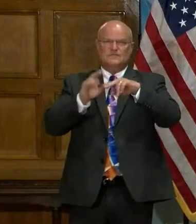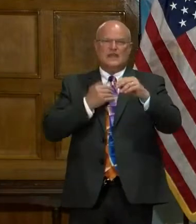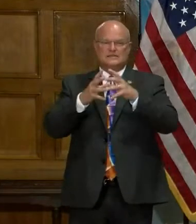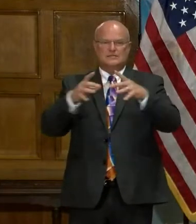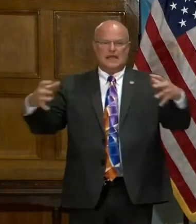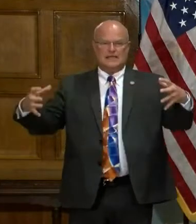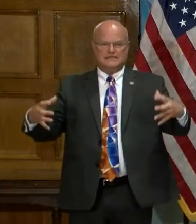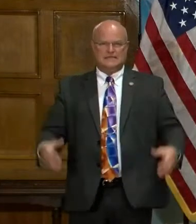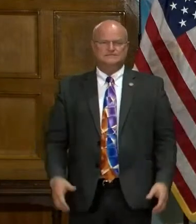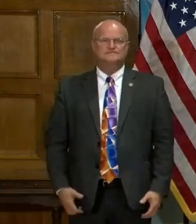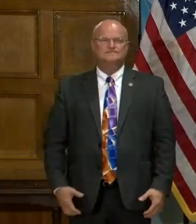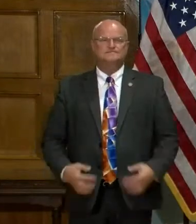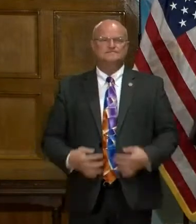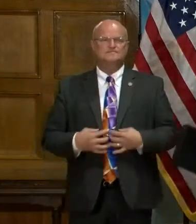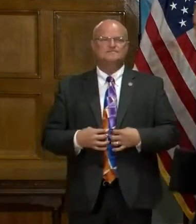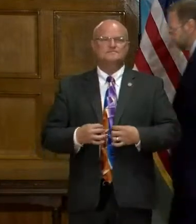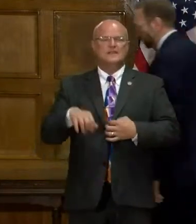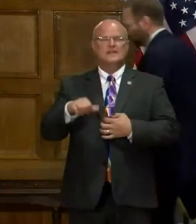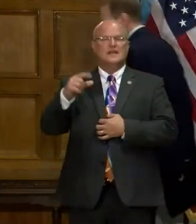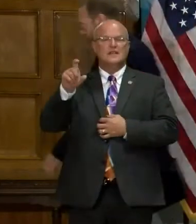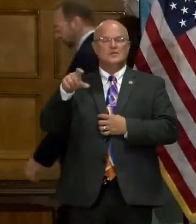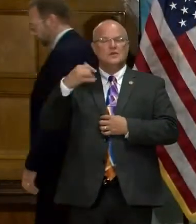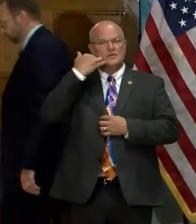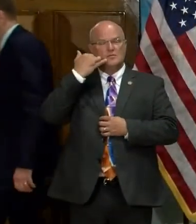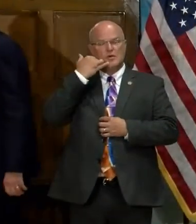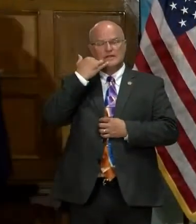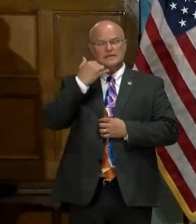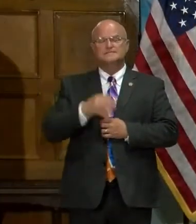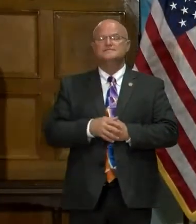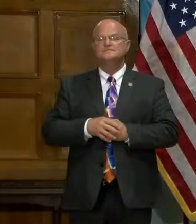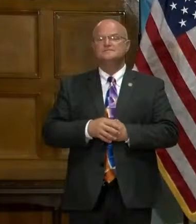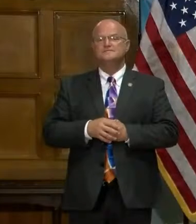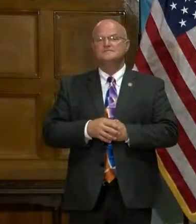capacity. Another question remotely.